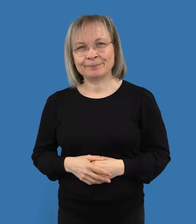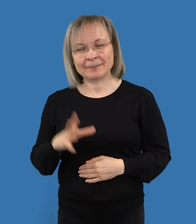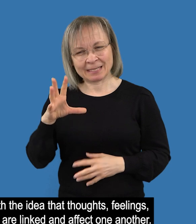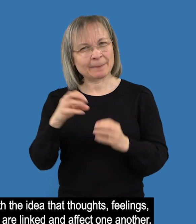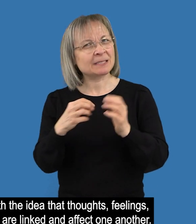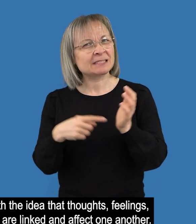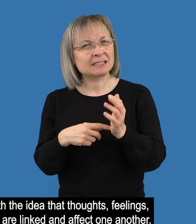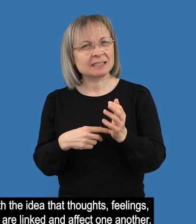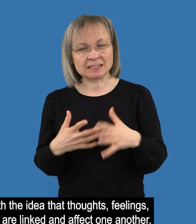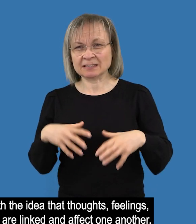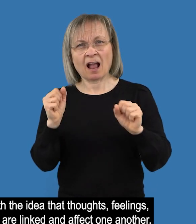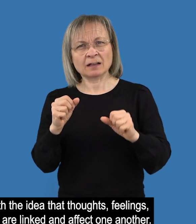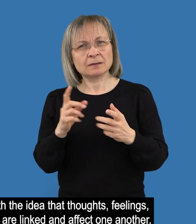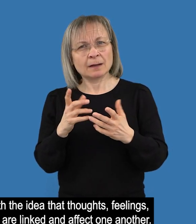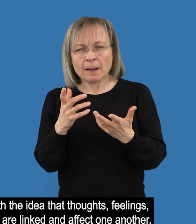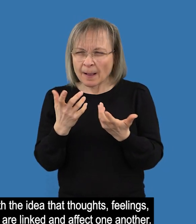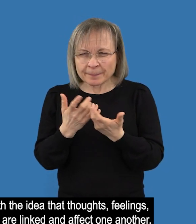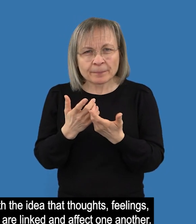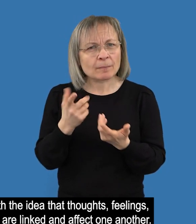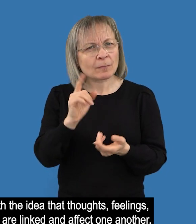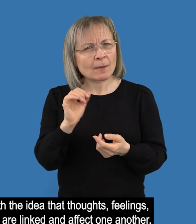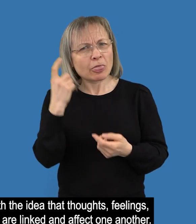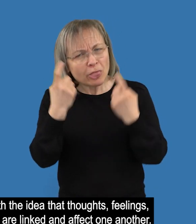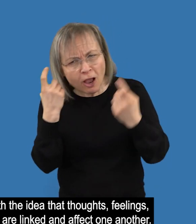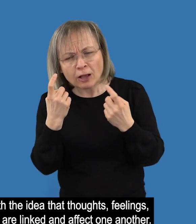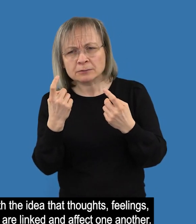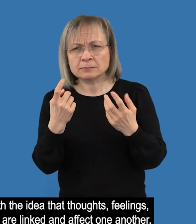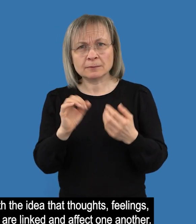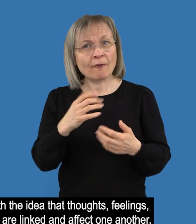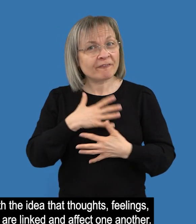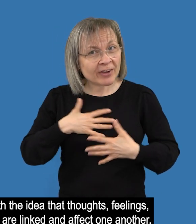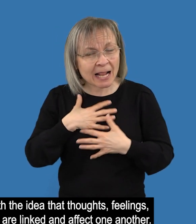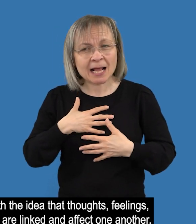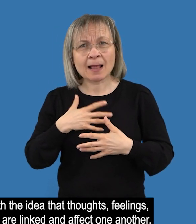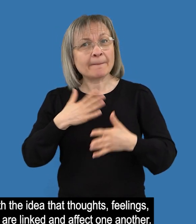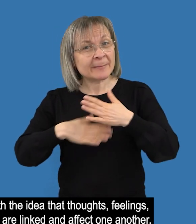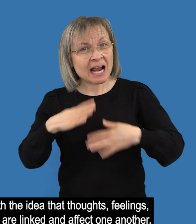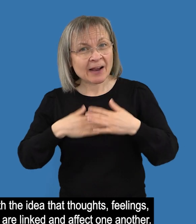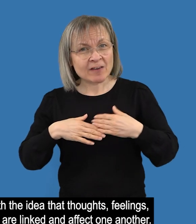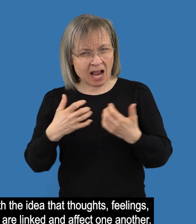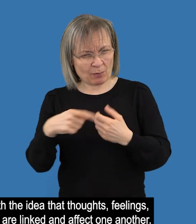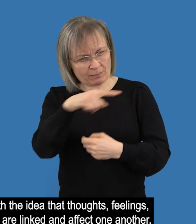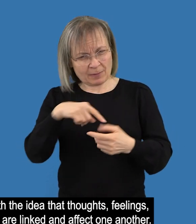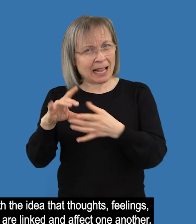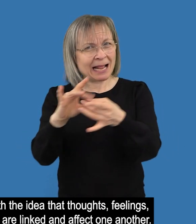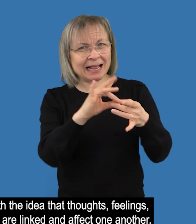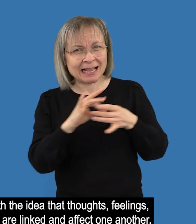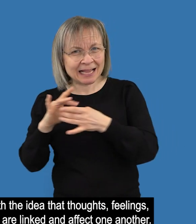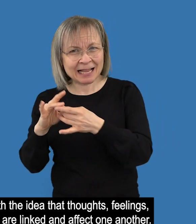CBT starts with the idea that thoughts, feelings, and behavior are linked and affect one